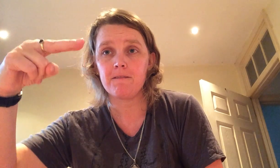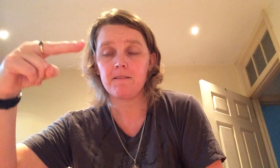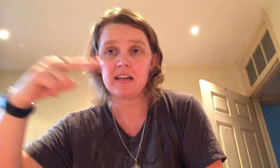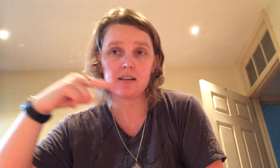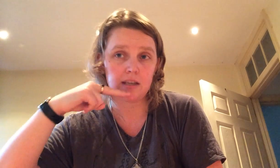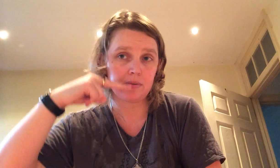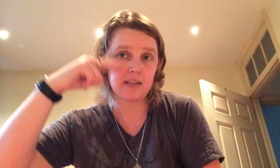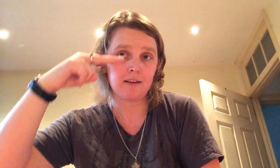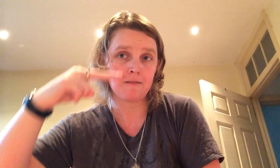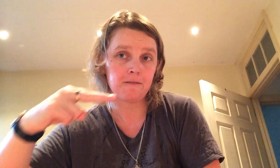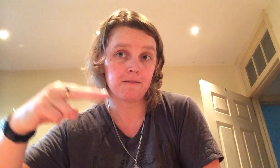and it goes up and down,